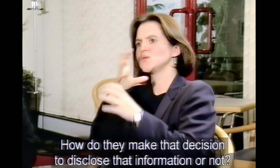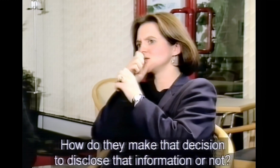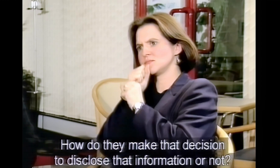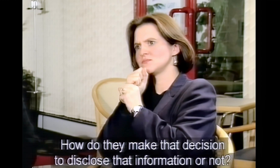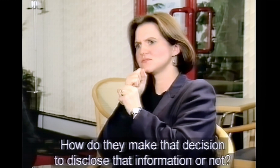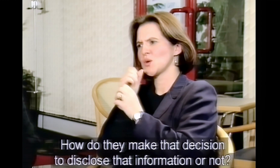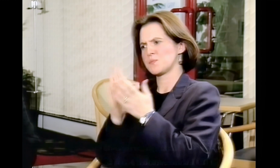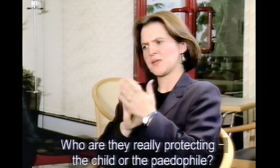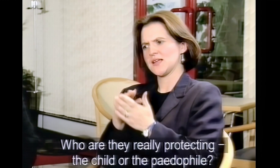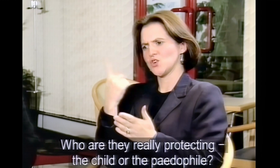Who are they really protecting?